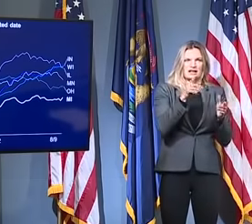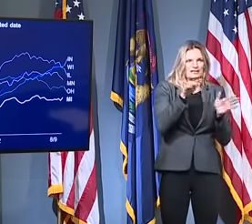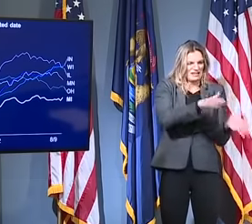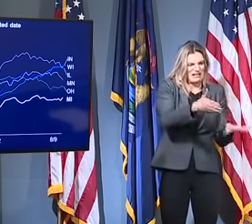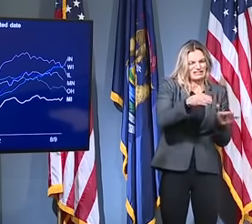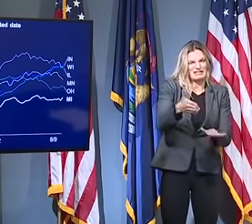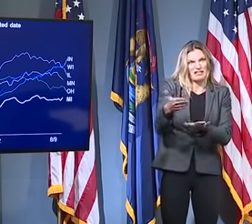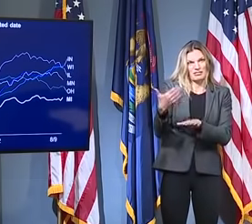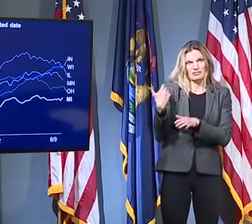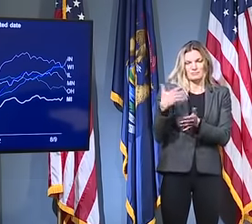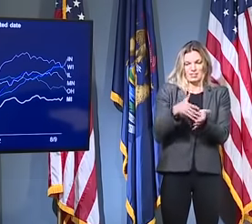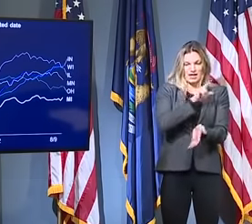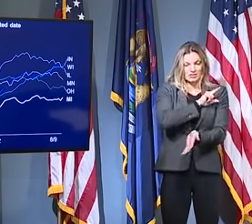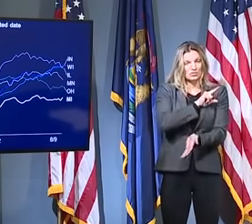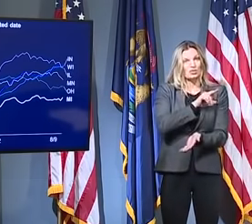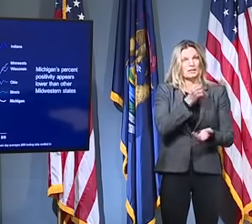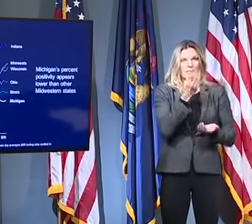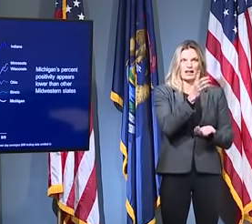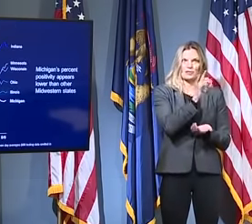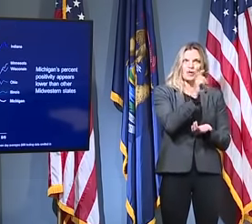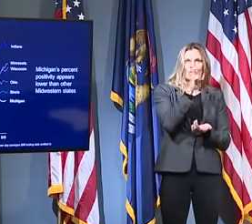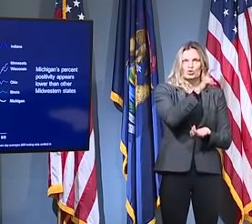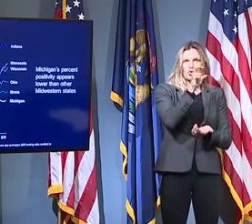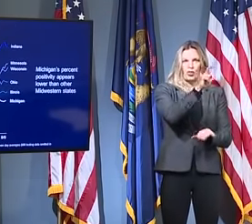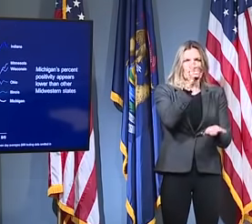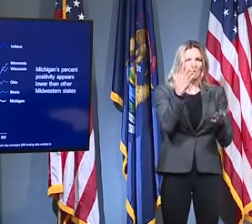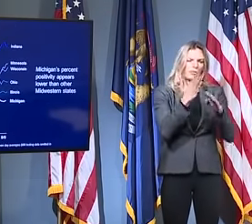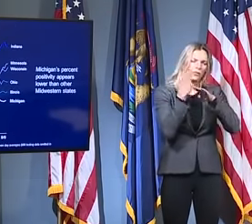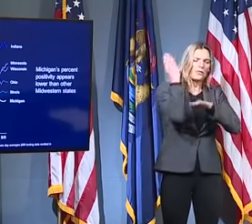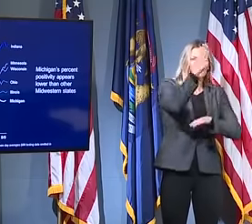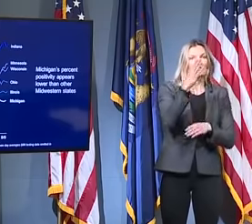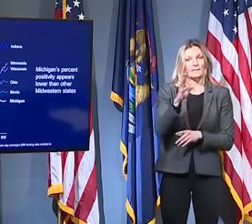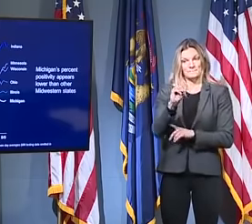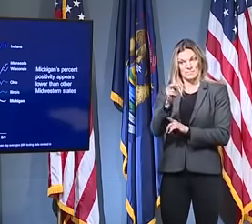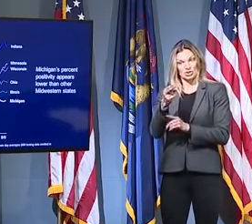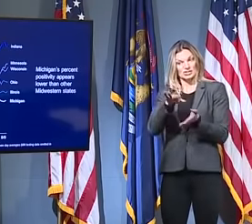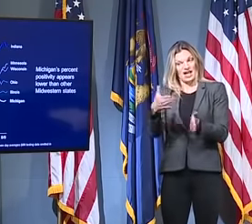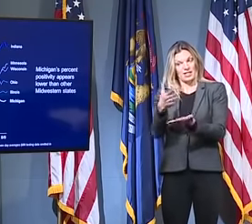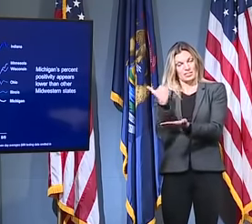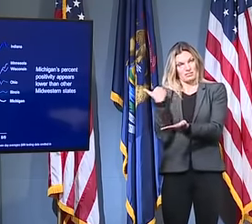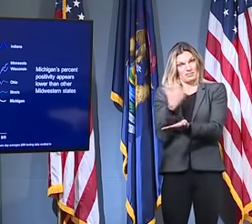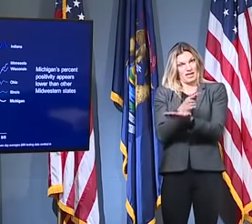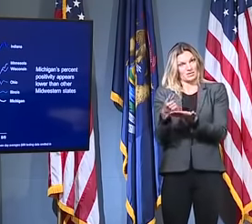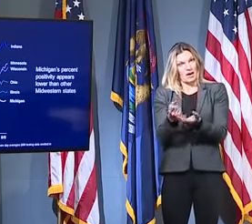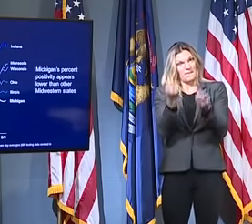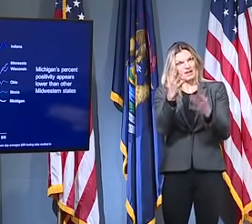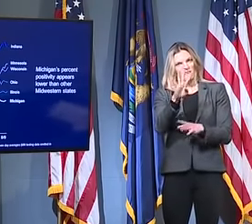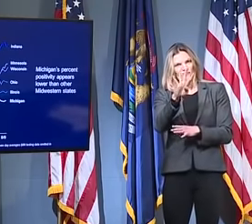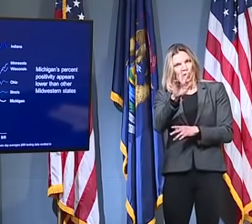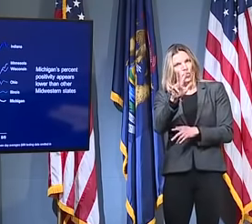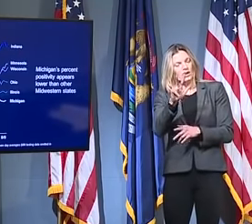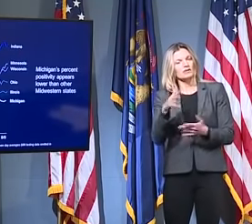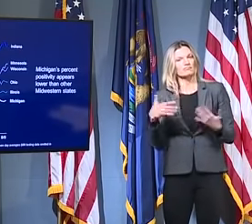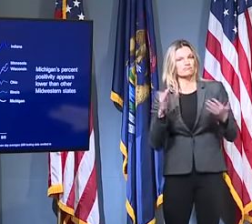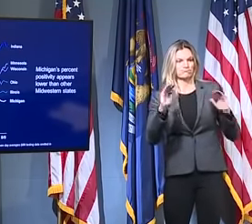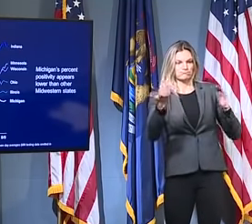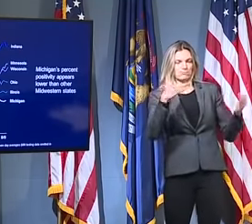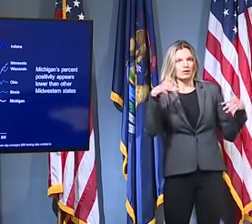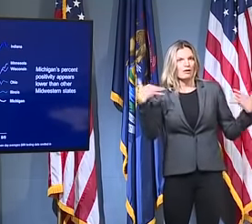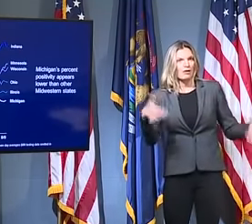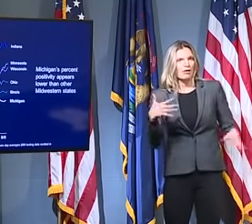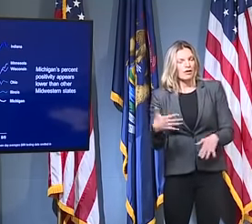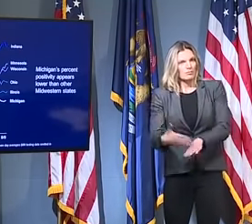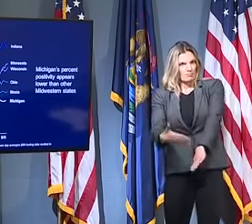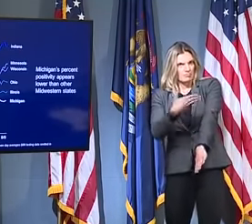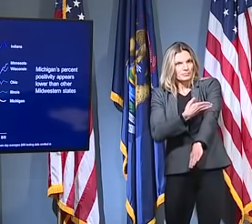week, Michigan had 43. Our percent positivity rate is also far below our Midwestern